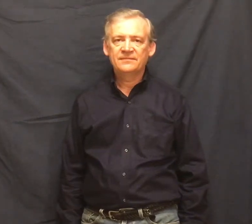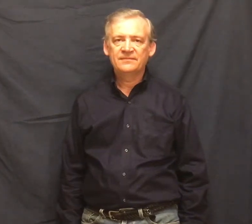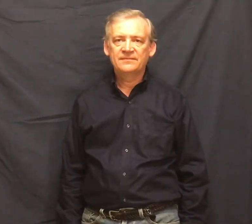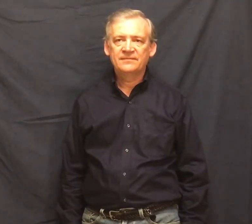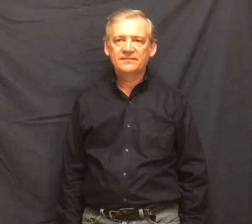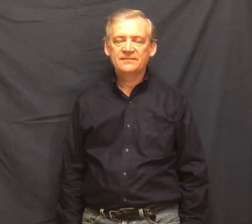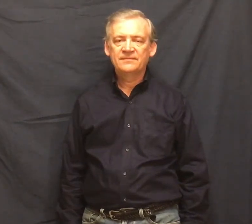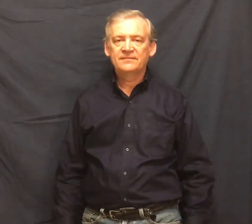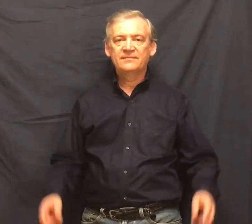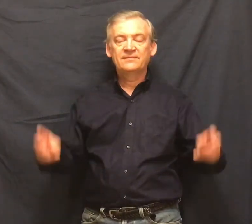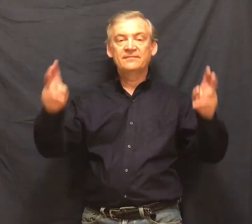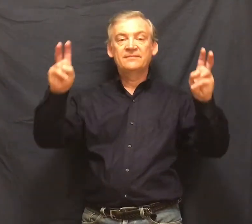of Mice and Men.